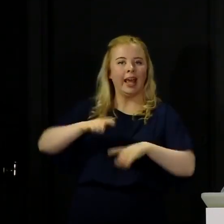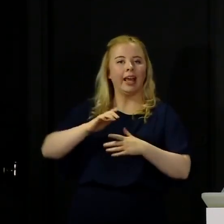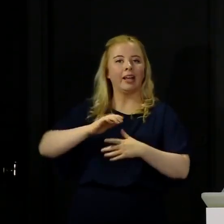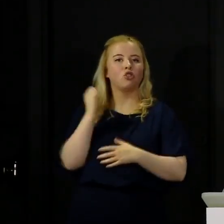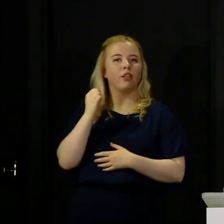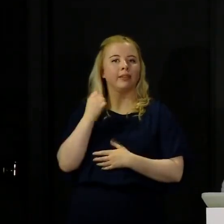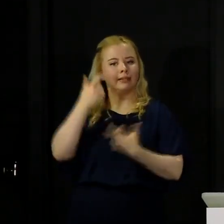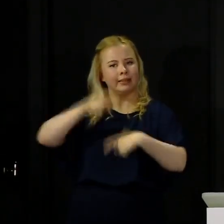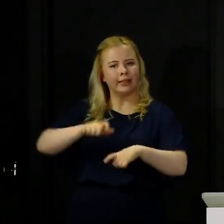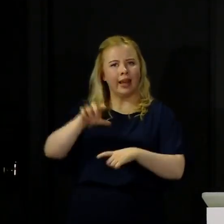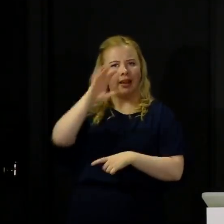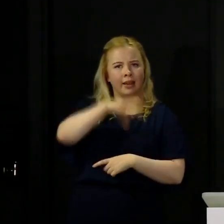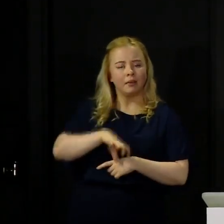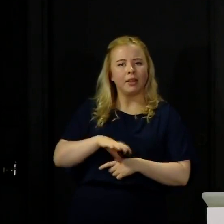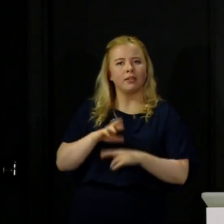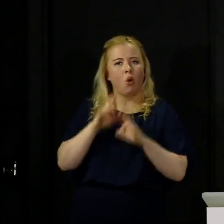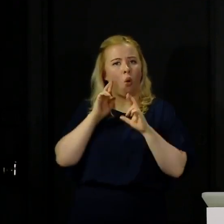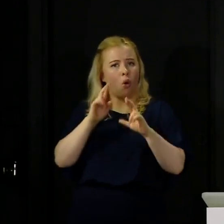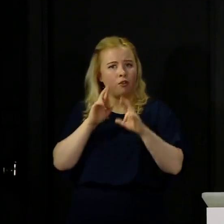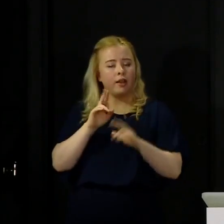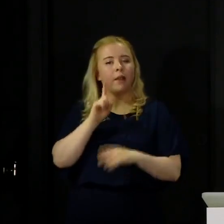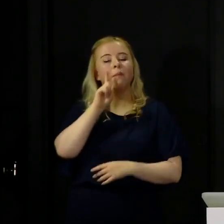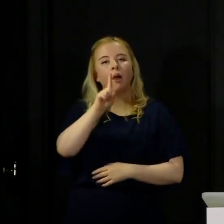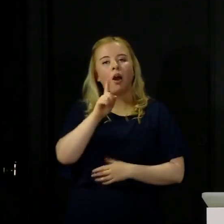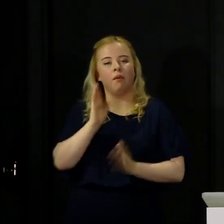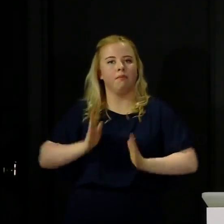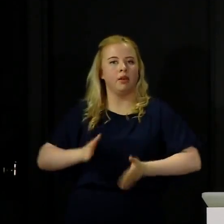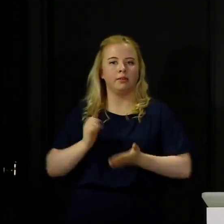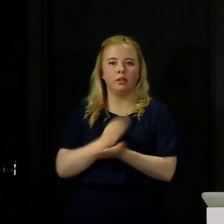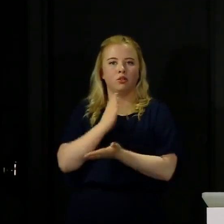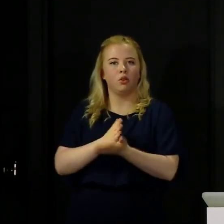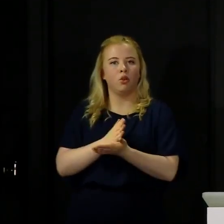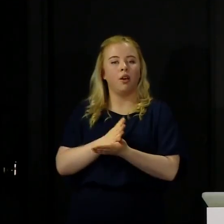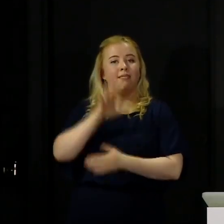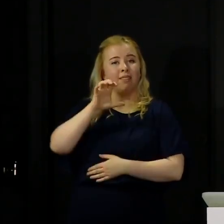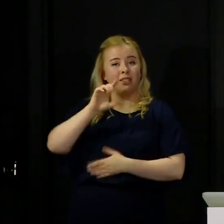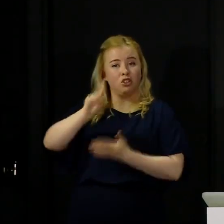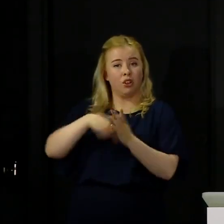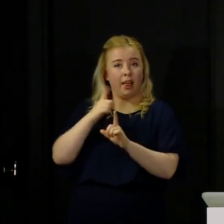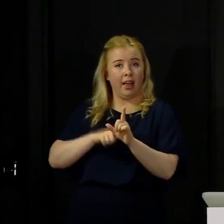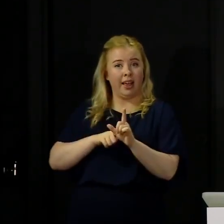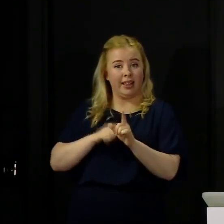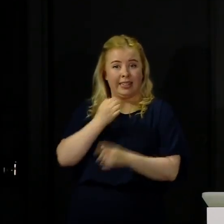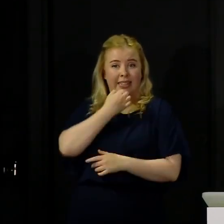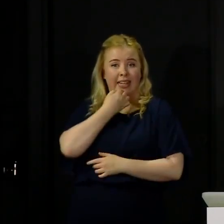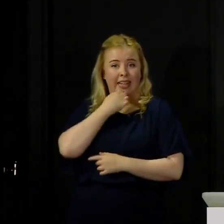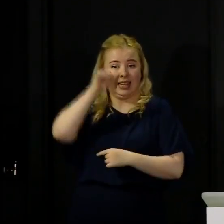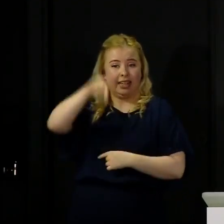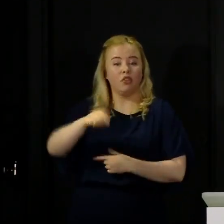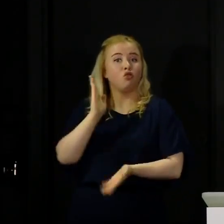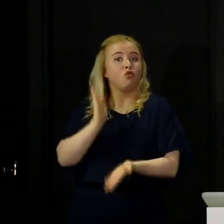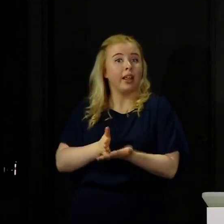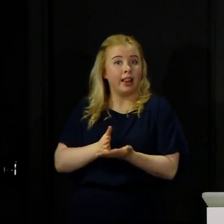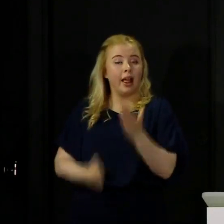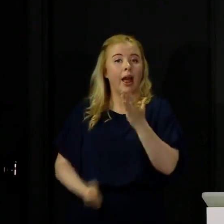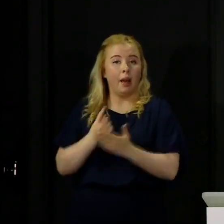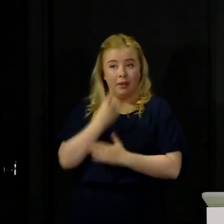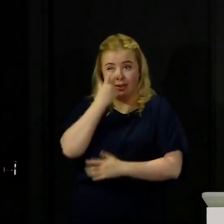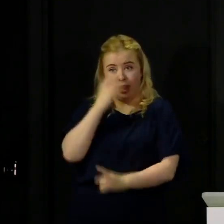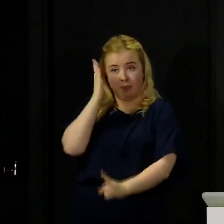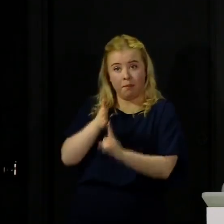stay places, but we need to, and we very much want that 15th of July date to be a real one that we can